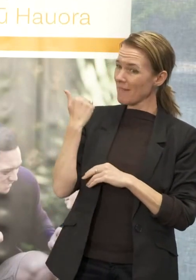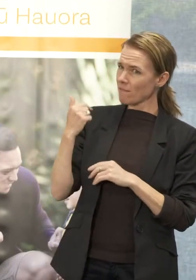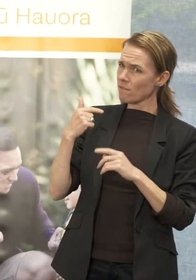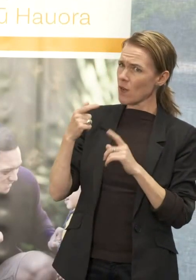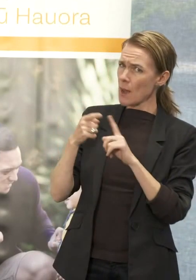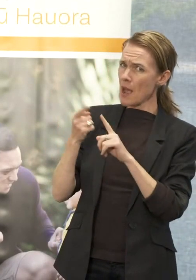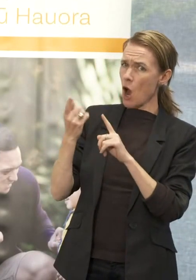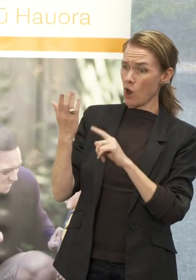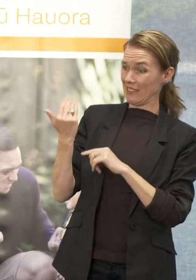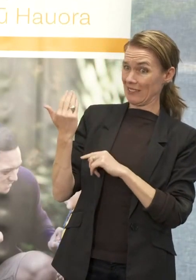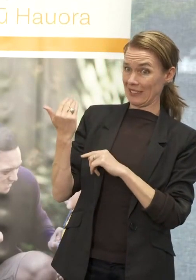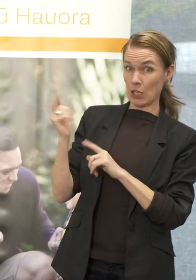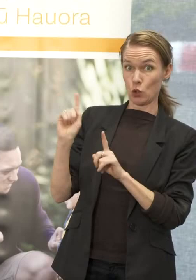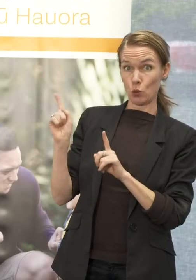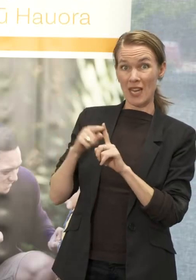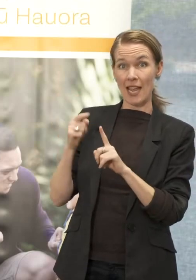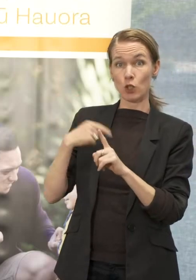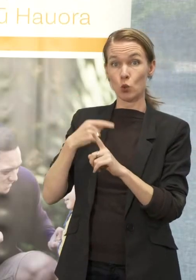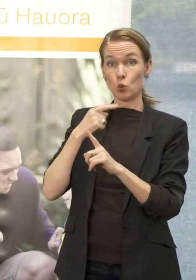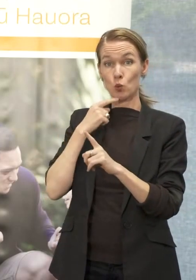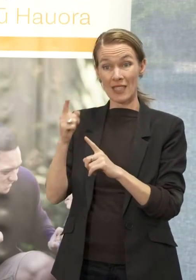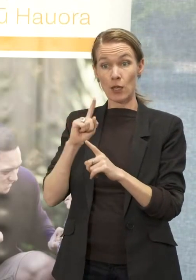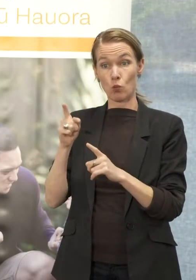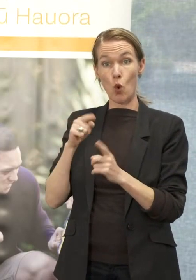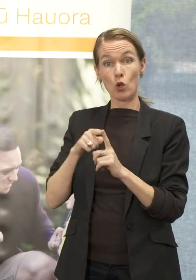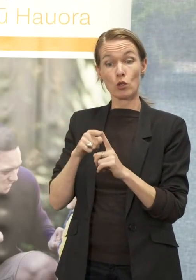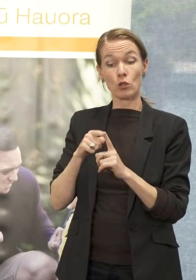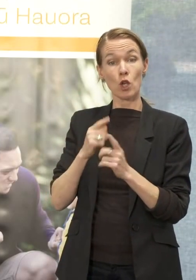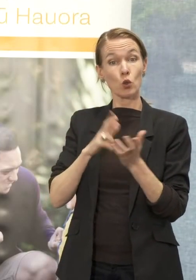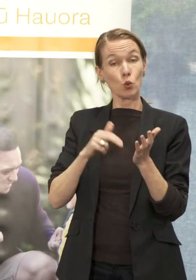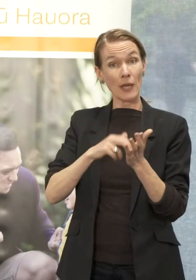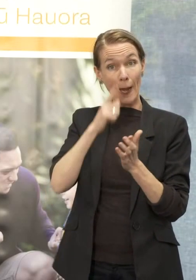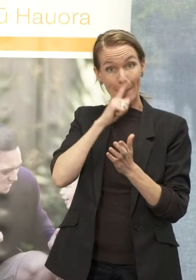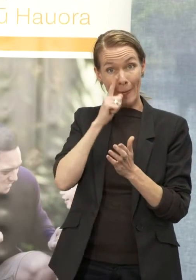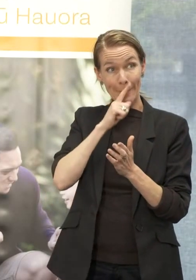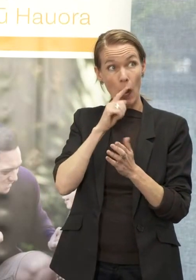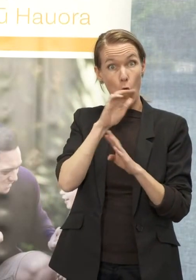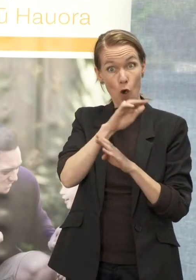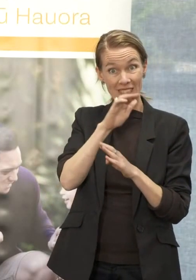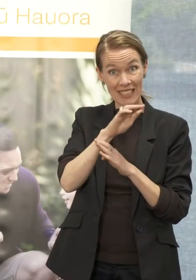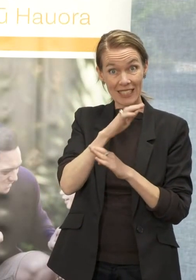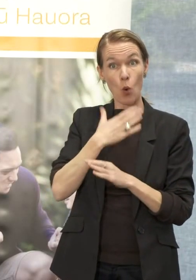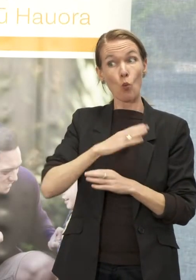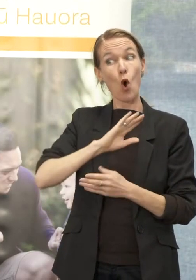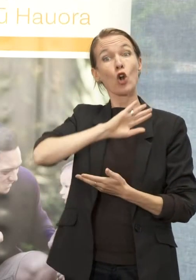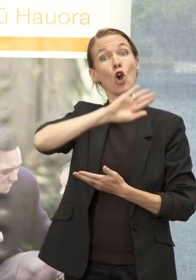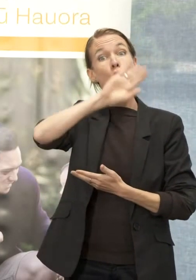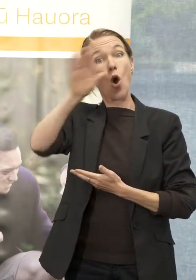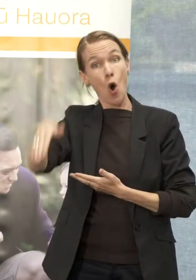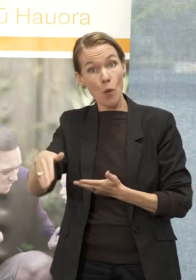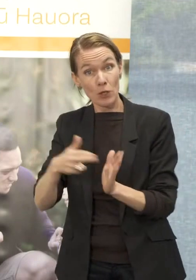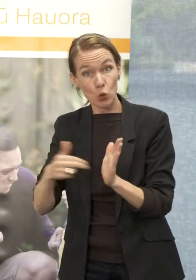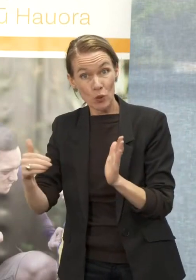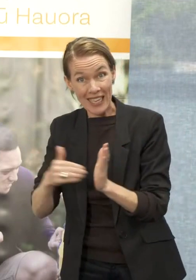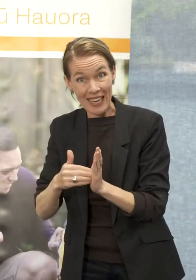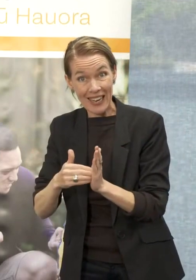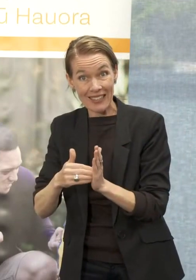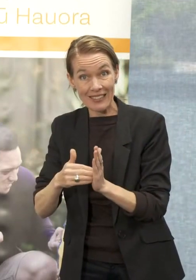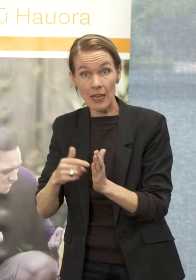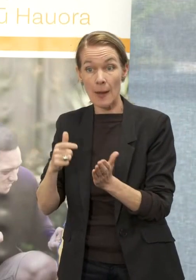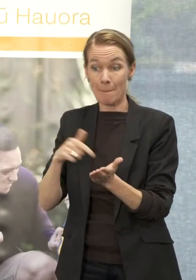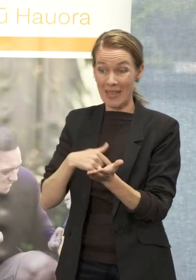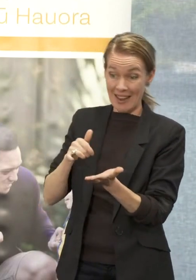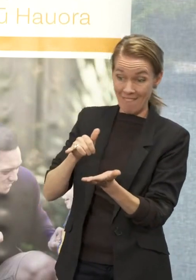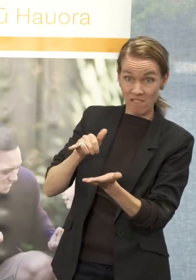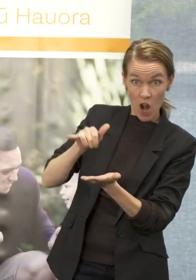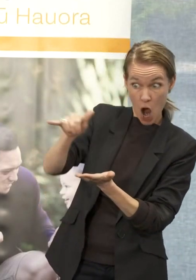parties before coming to the country. That seems like very specific advice. Has there been any epidemiological work, maybe on those 12 cases, that would show that people were going to